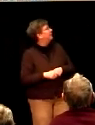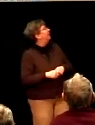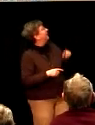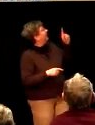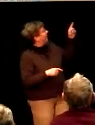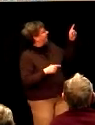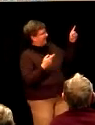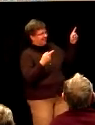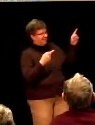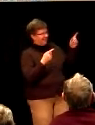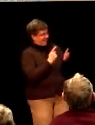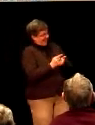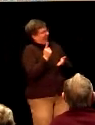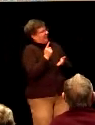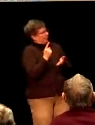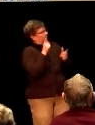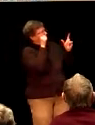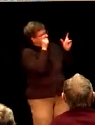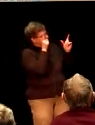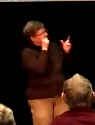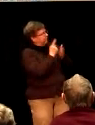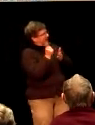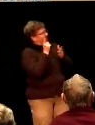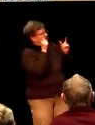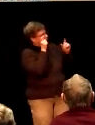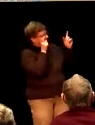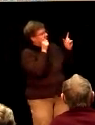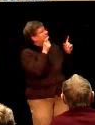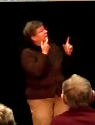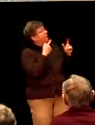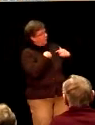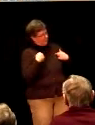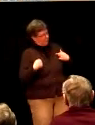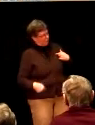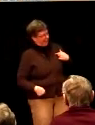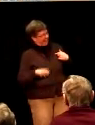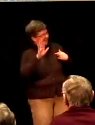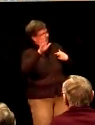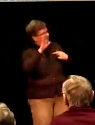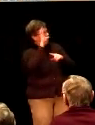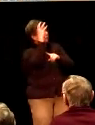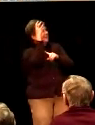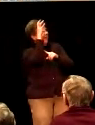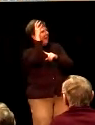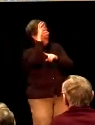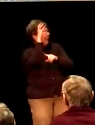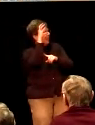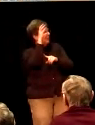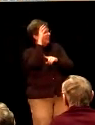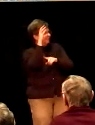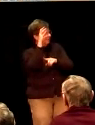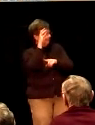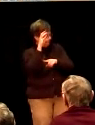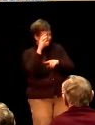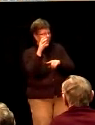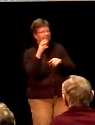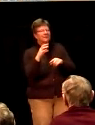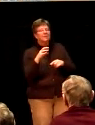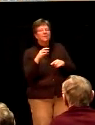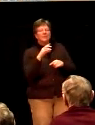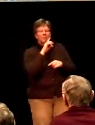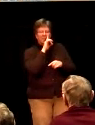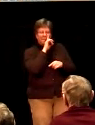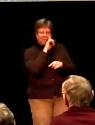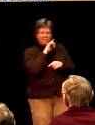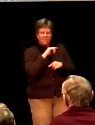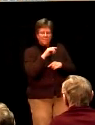This was taken just last week by the Chinese satellite, which I won't try to pronounce the name of. And